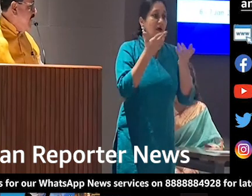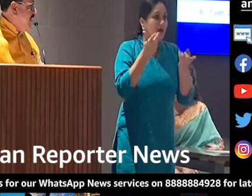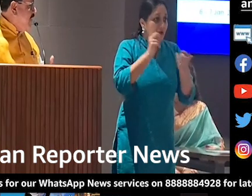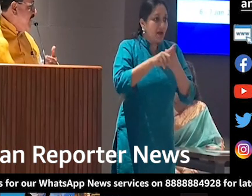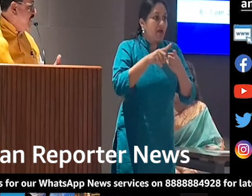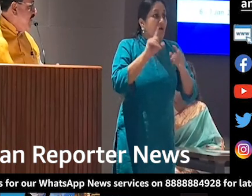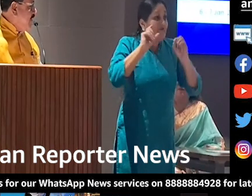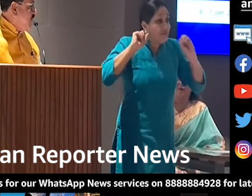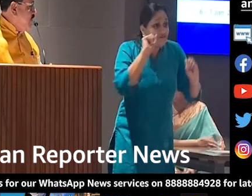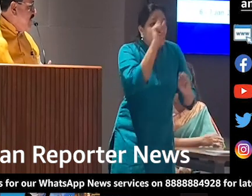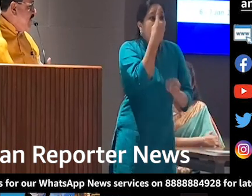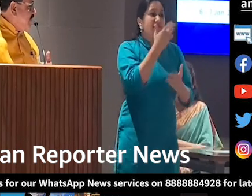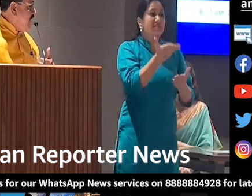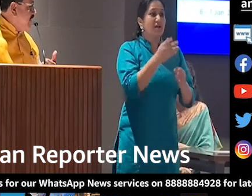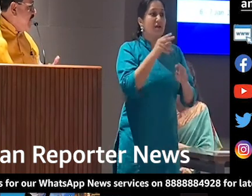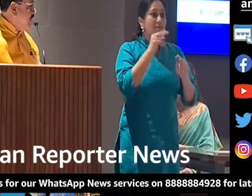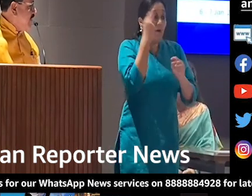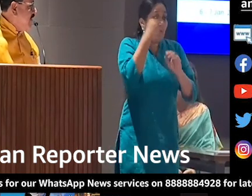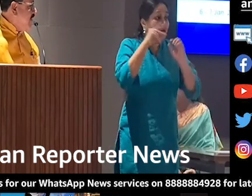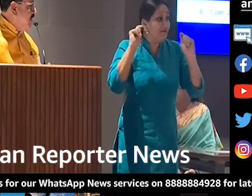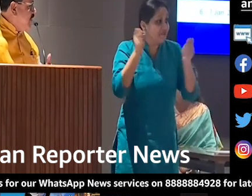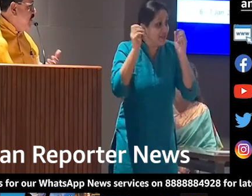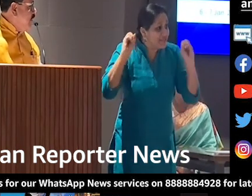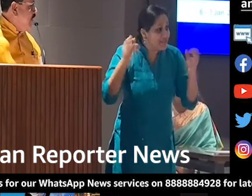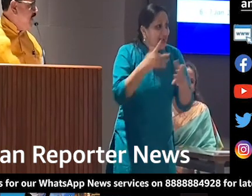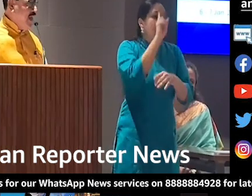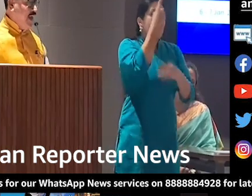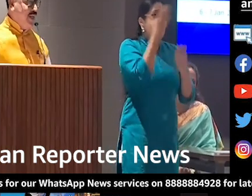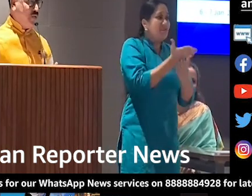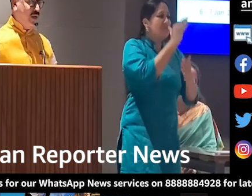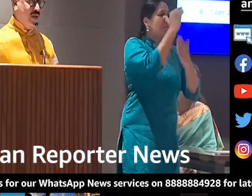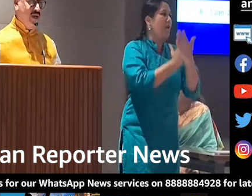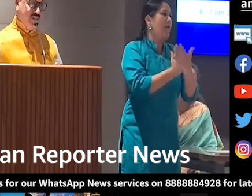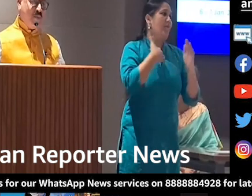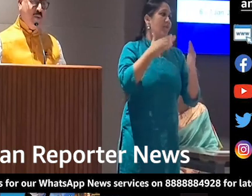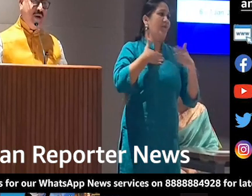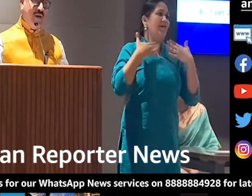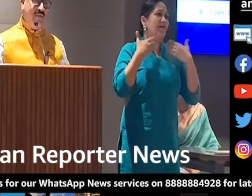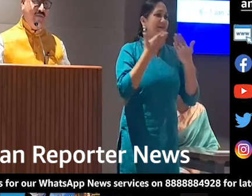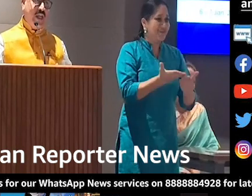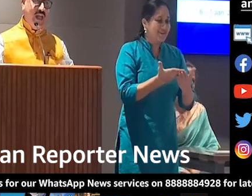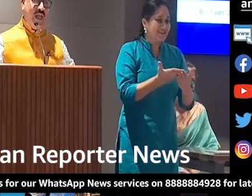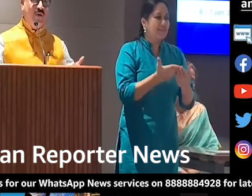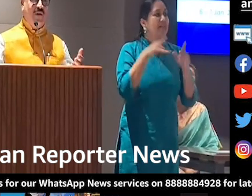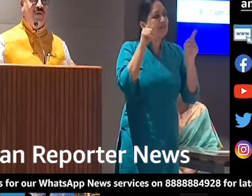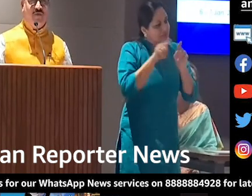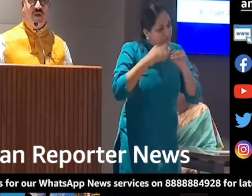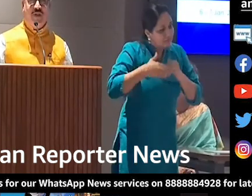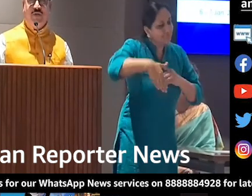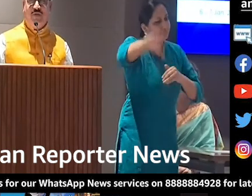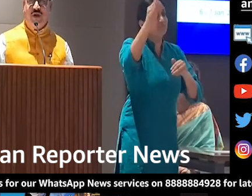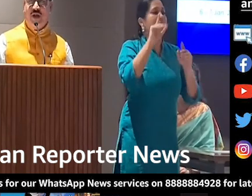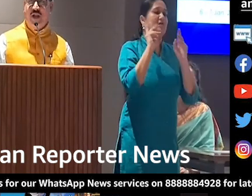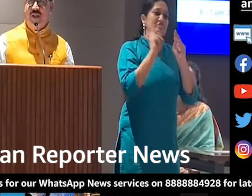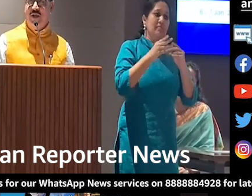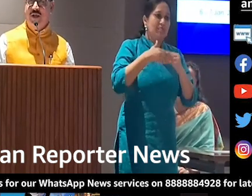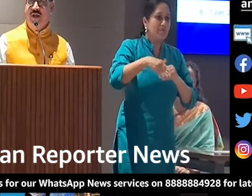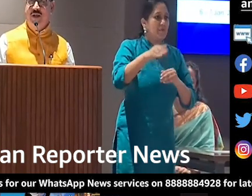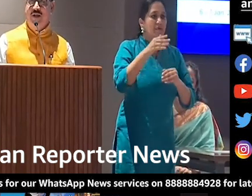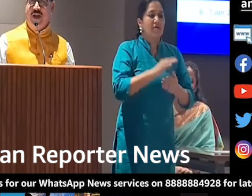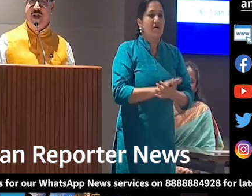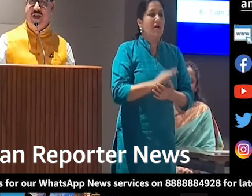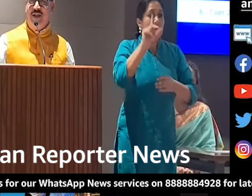in the very beginning. So we have started with a good note, and this momentum will carry on further for